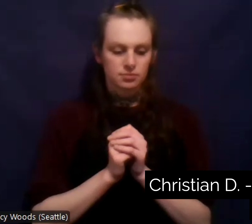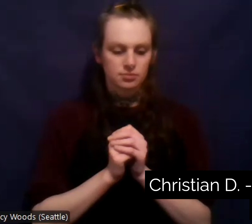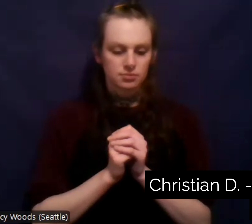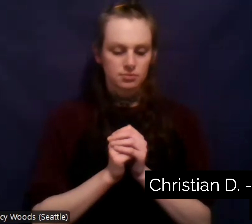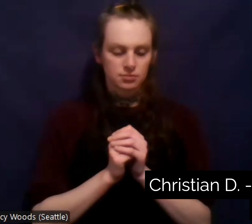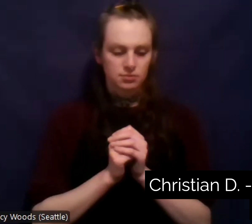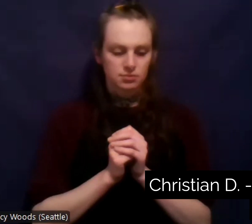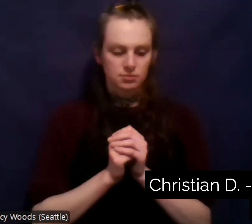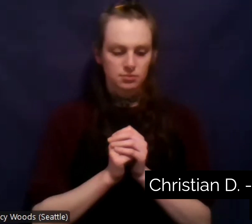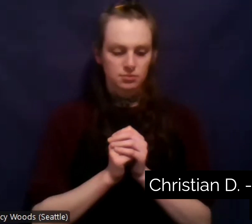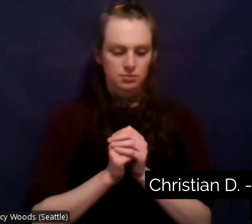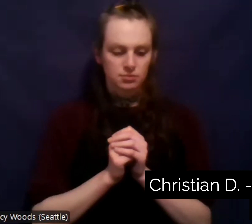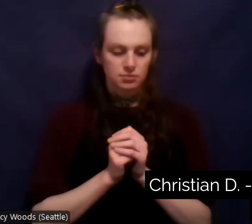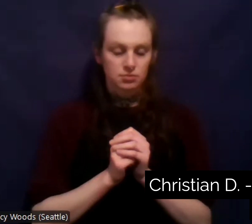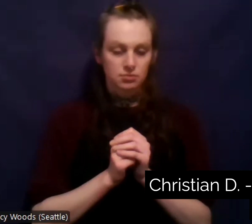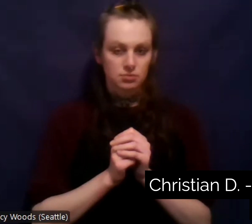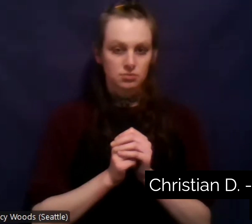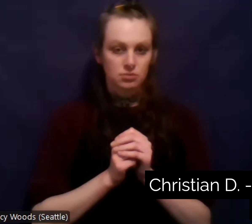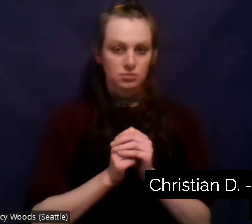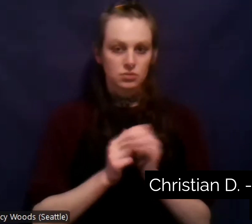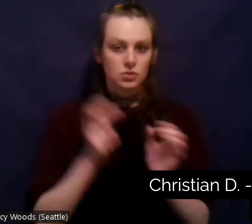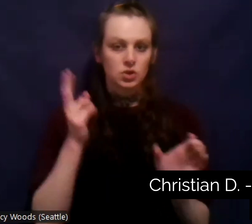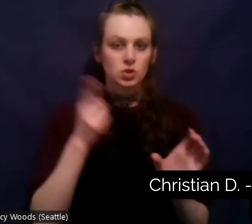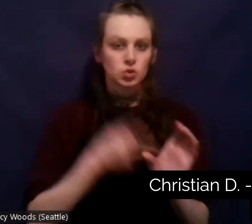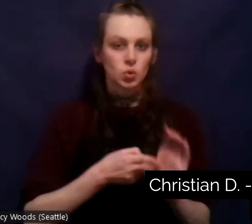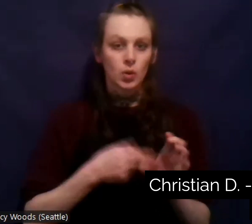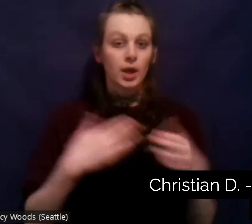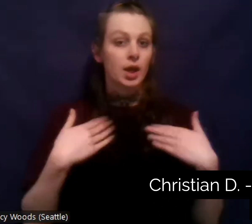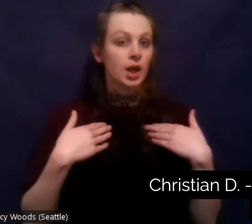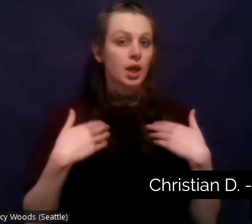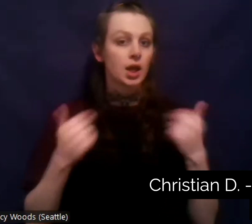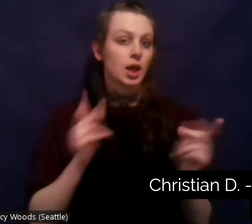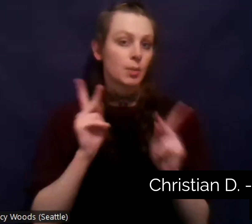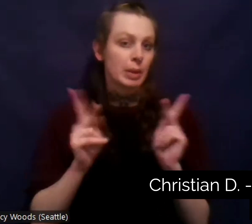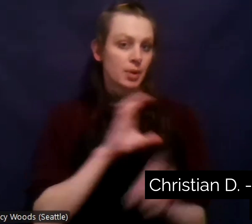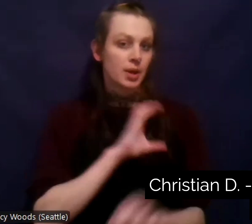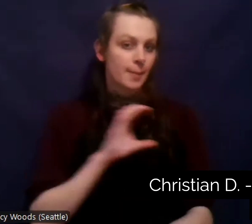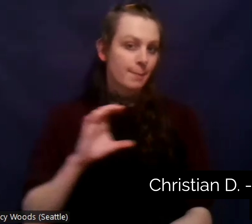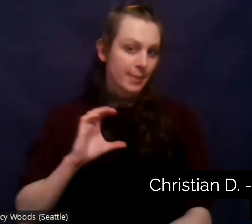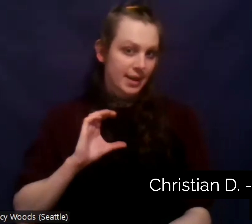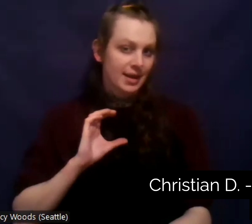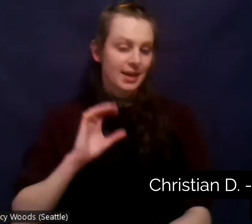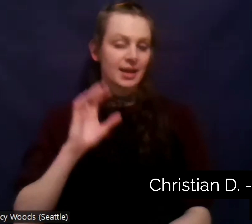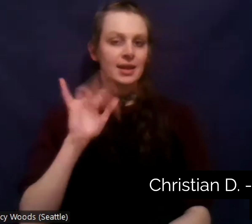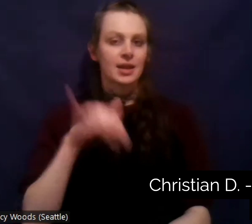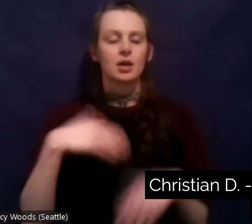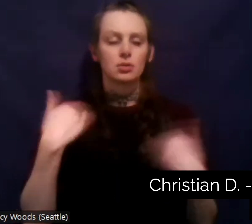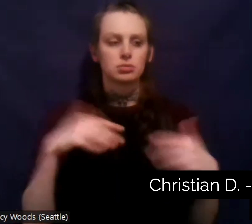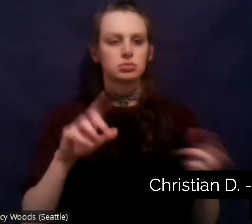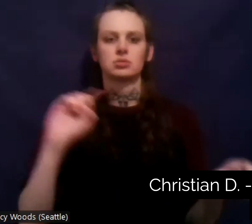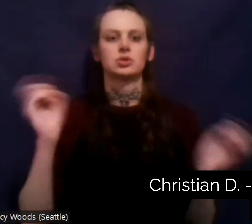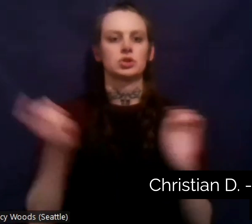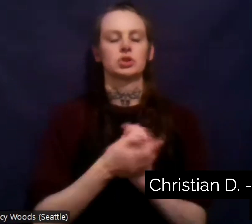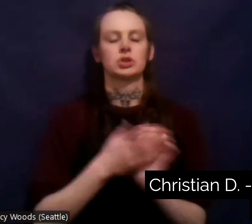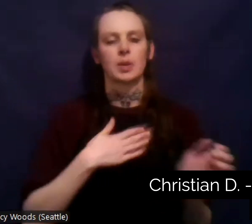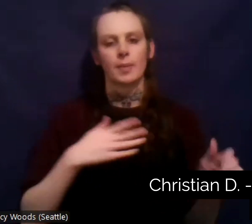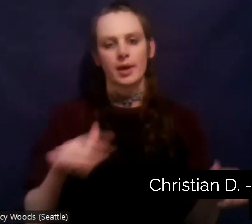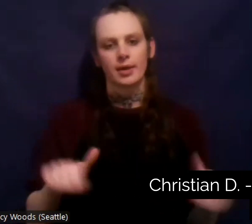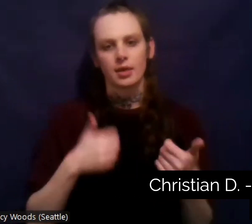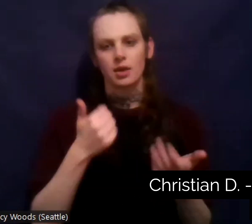a young people committee. That's the biggest thing that has changed in my life, and I hope you guys